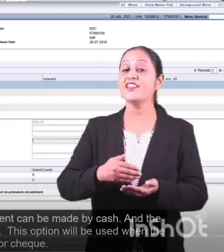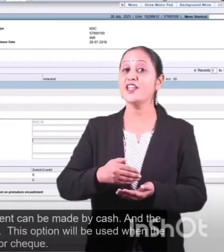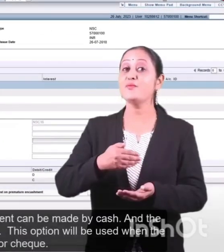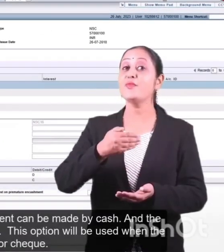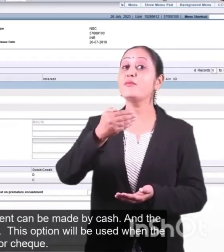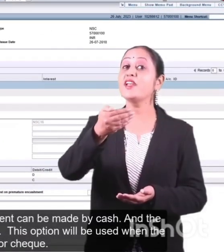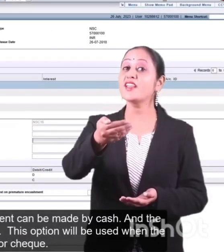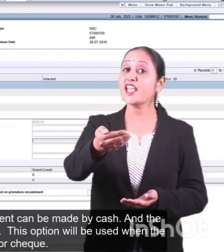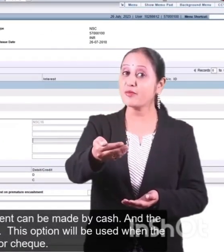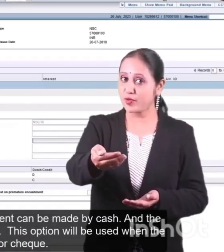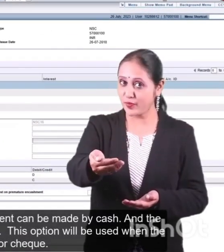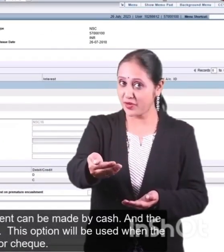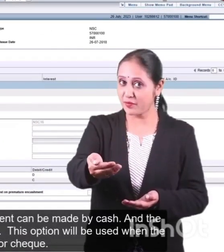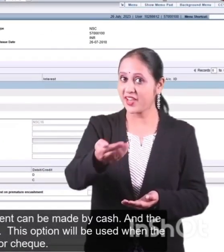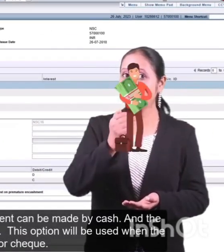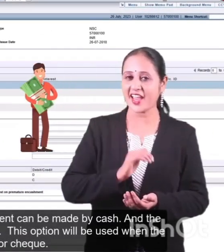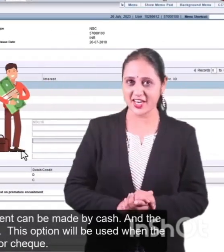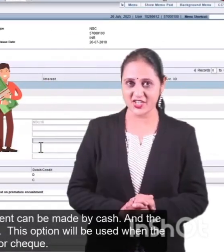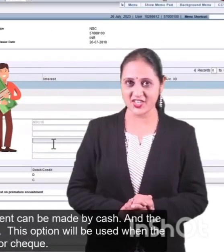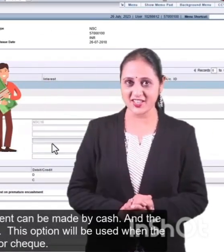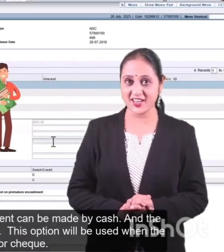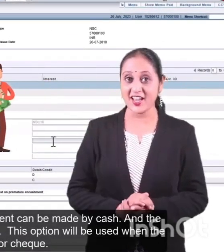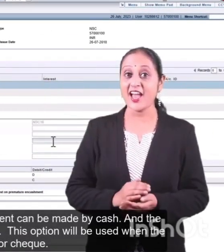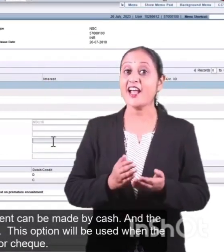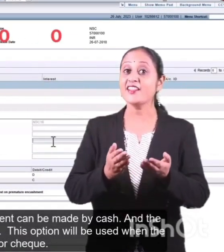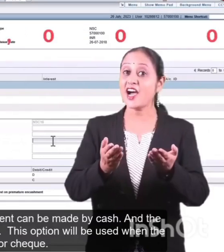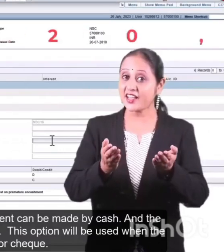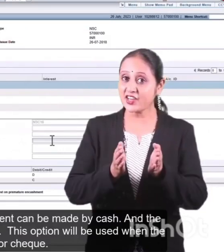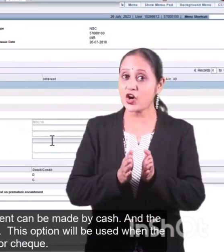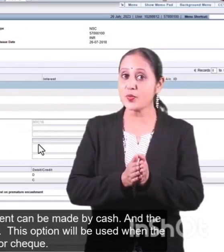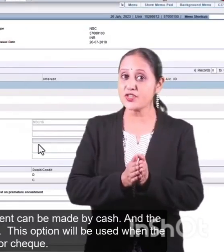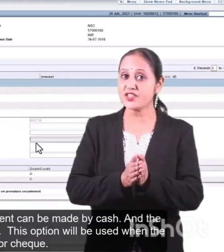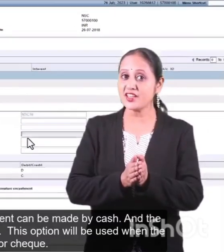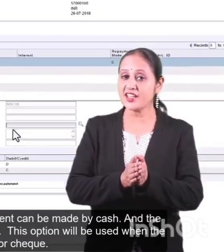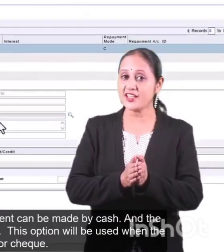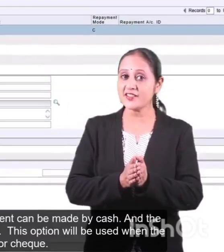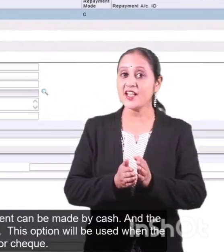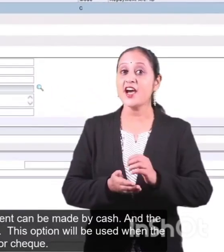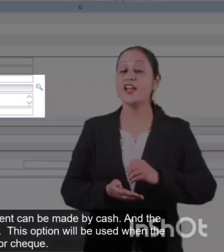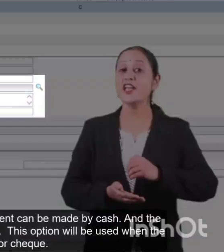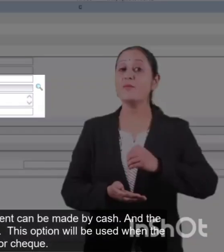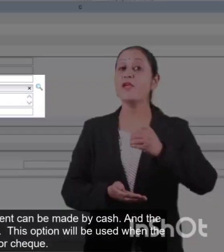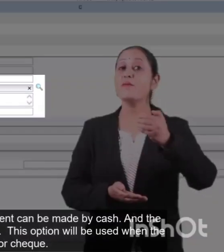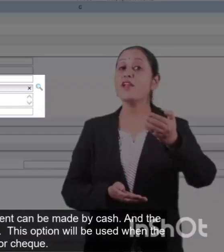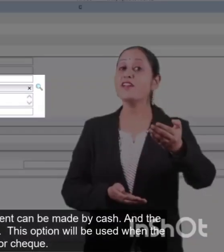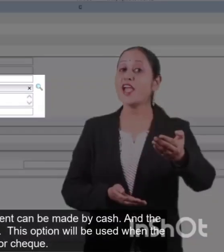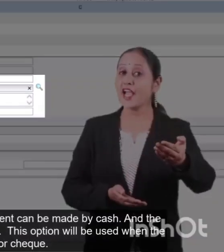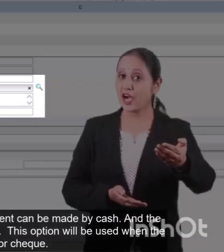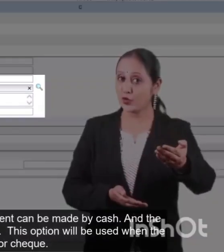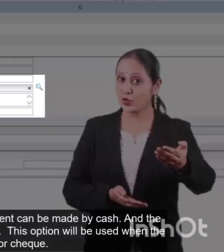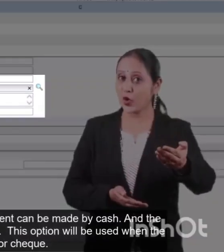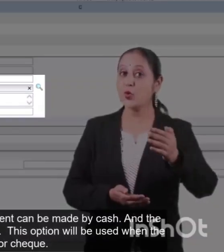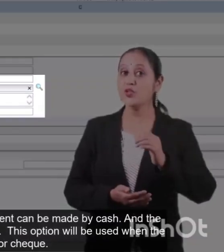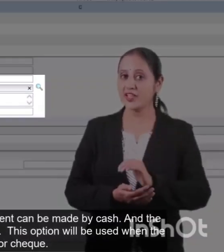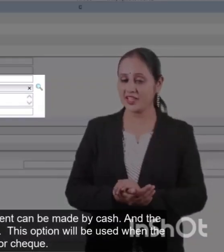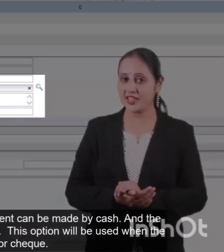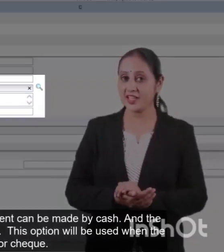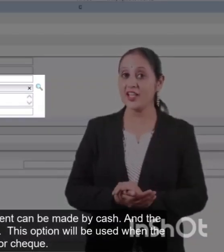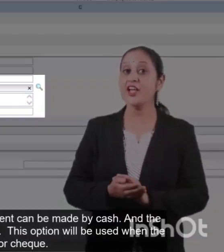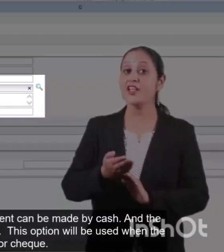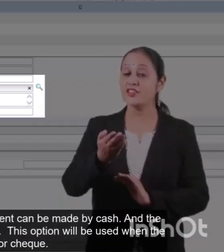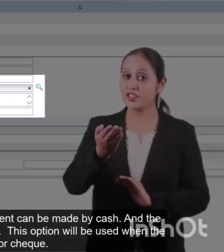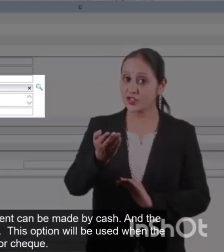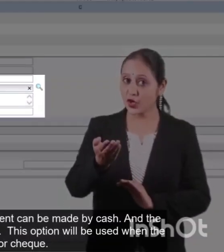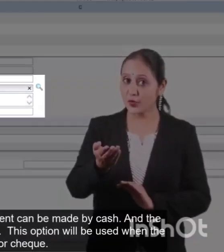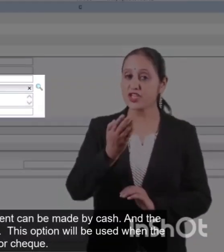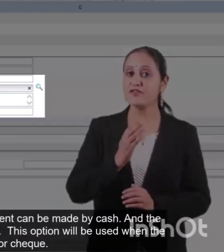than 20,000, then payment can be made by cash. And the other option is repayment